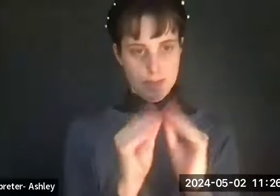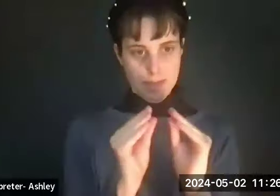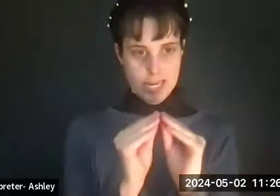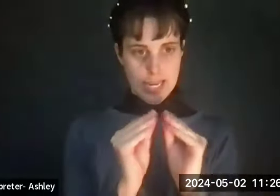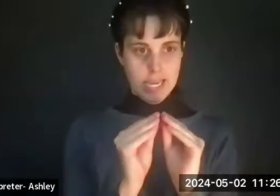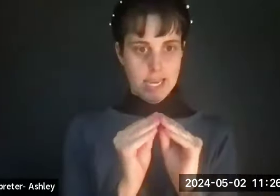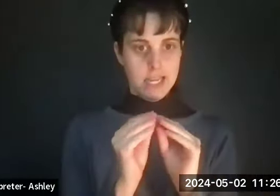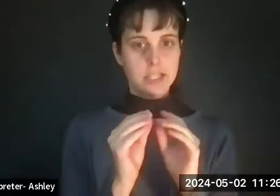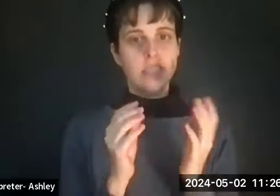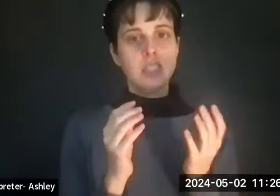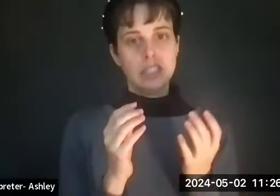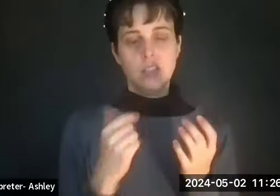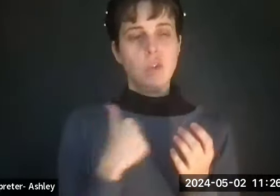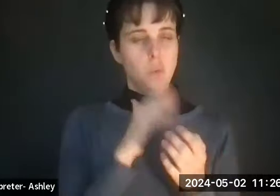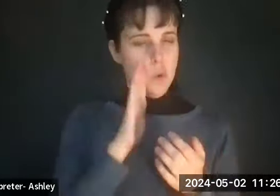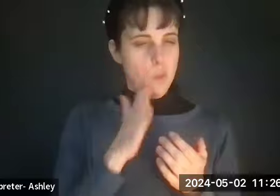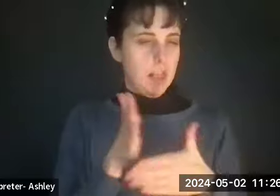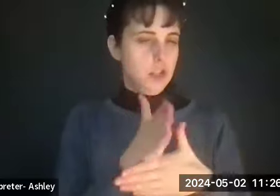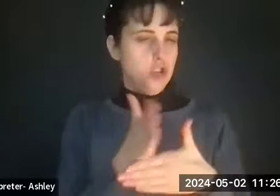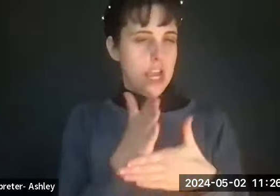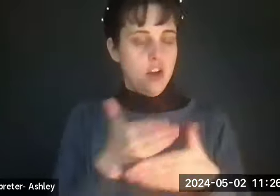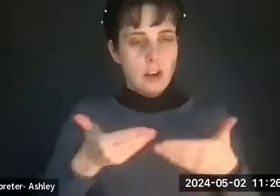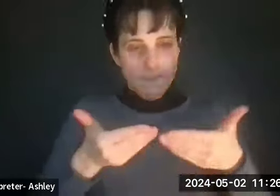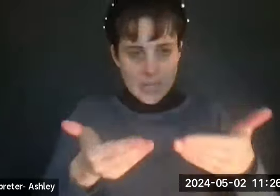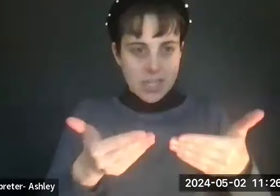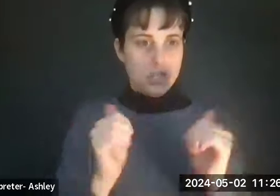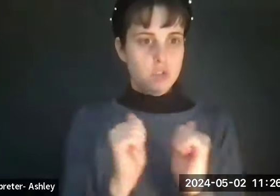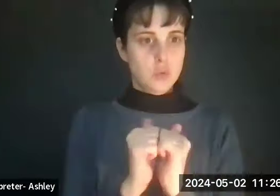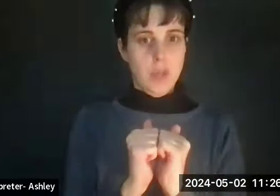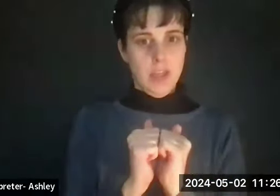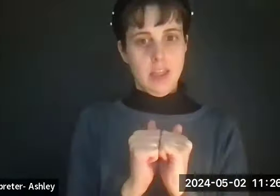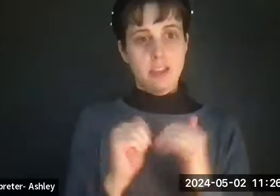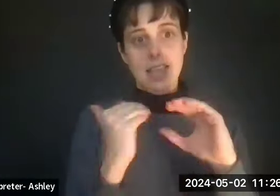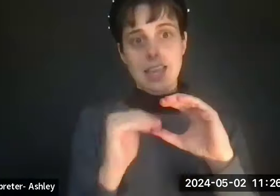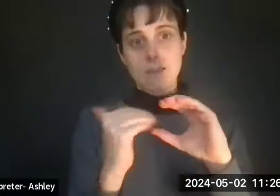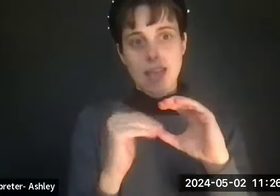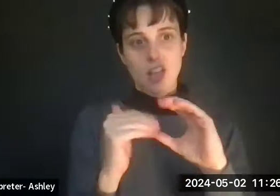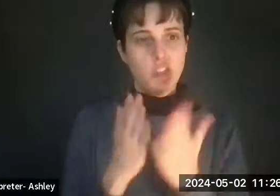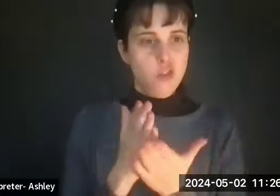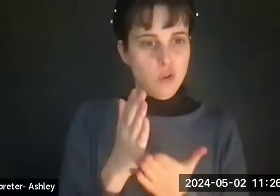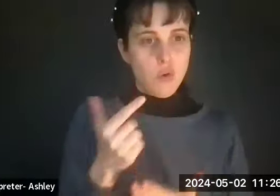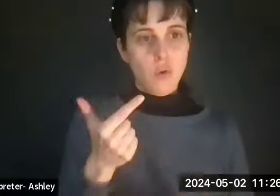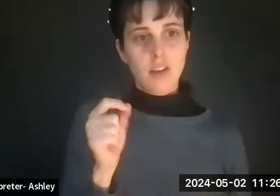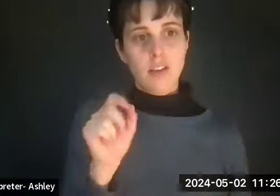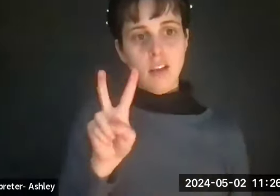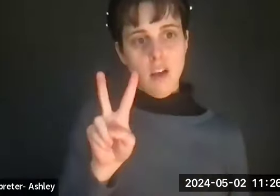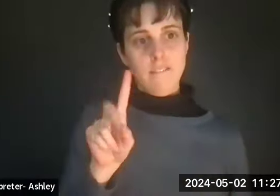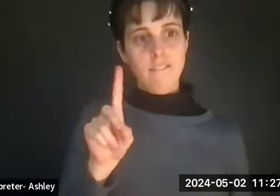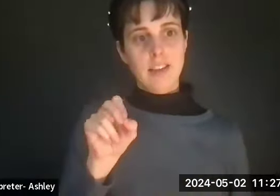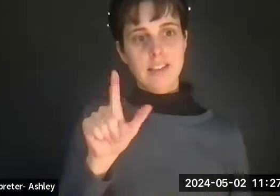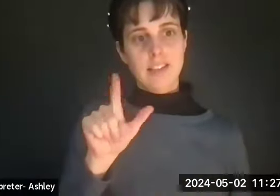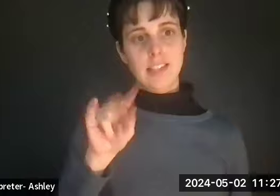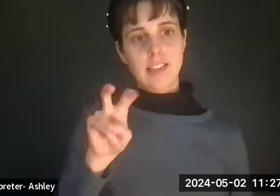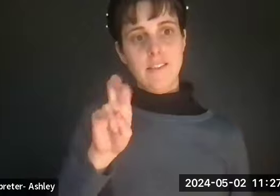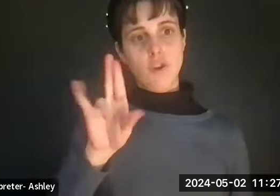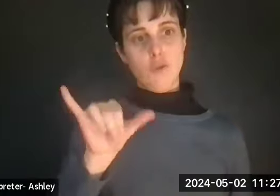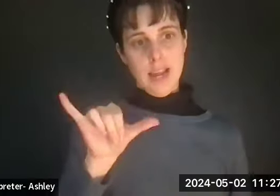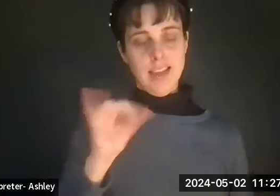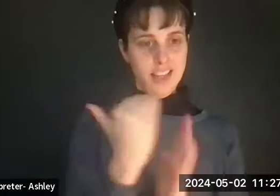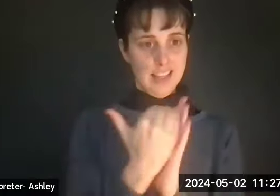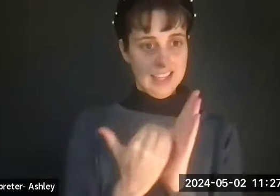our email service, GovDelivery. We encourage you to join the GovDelivery list for any professions for which you